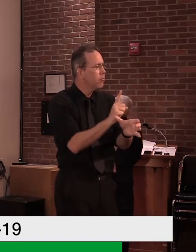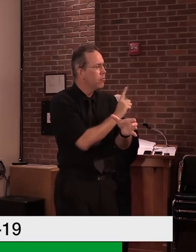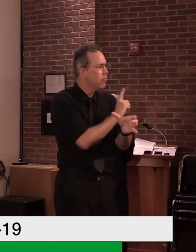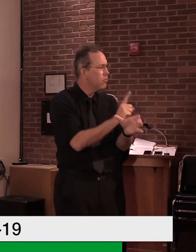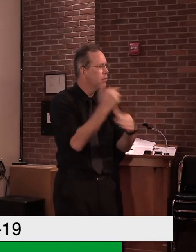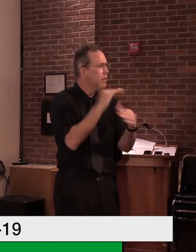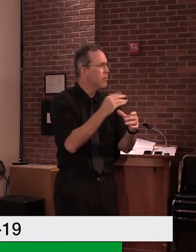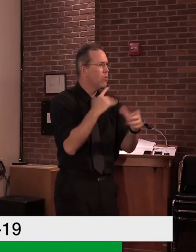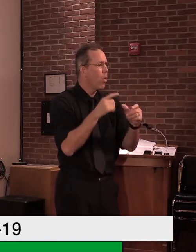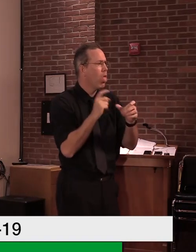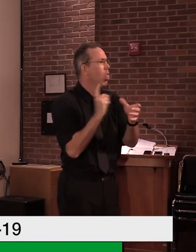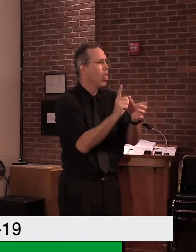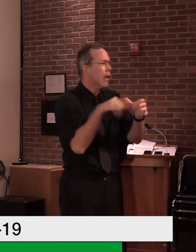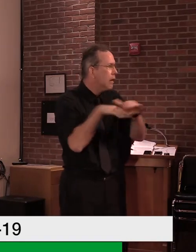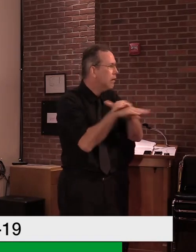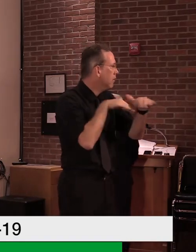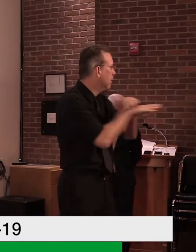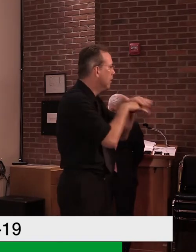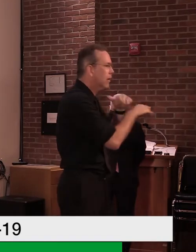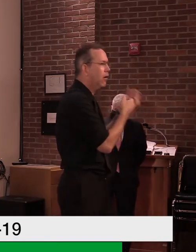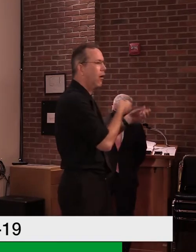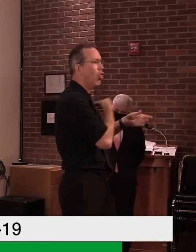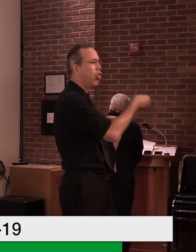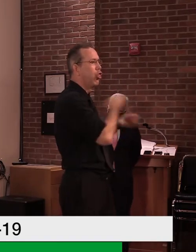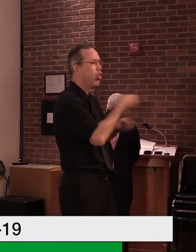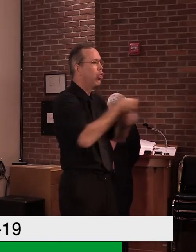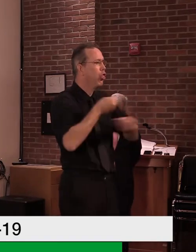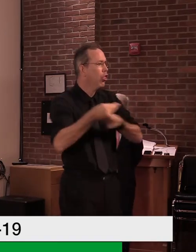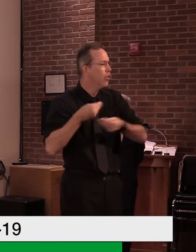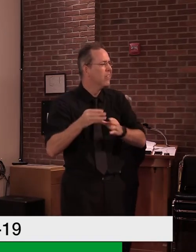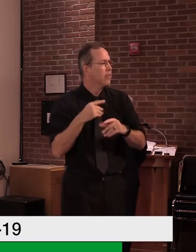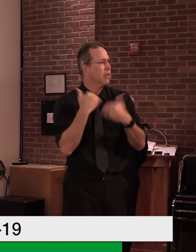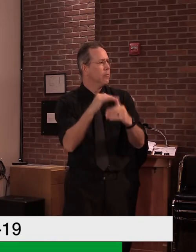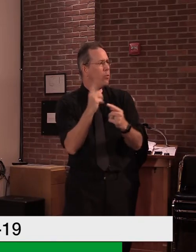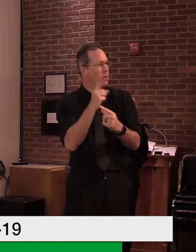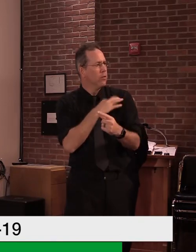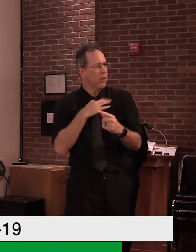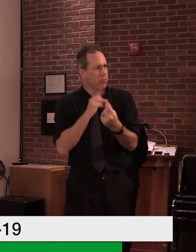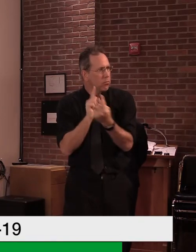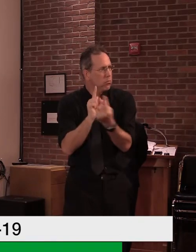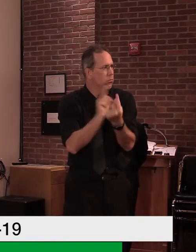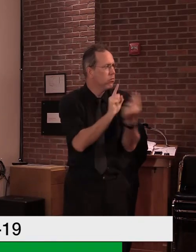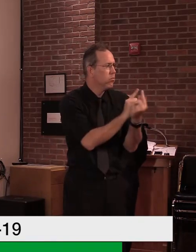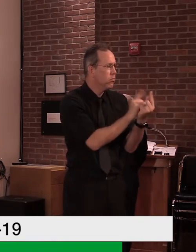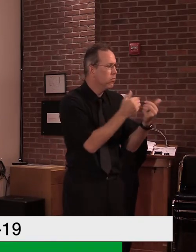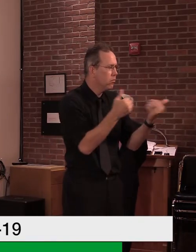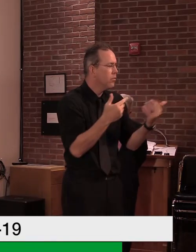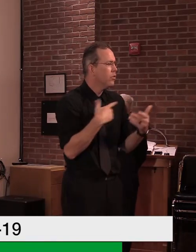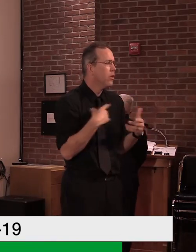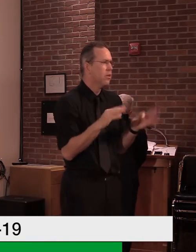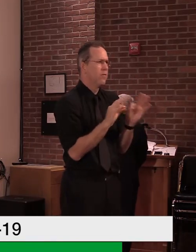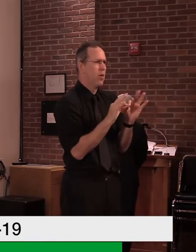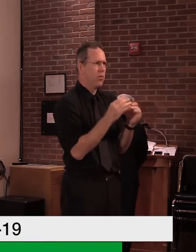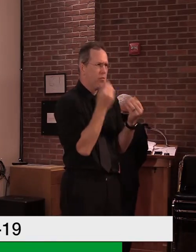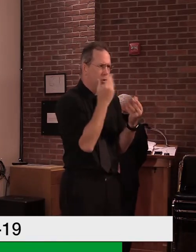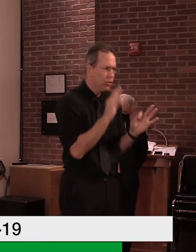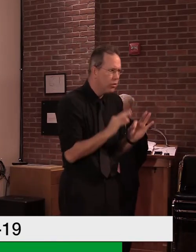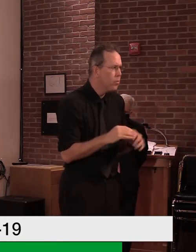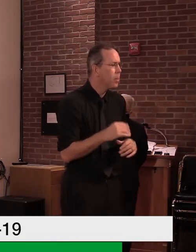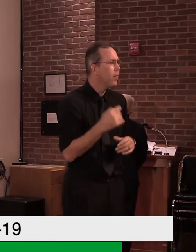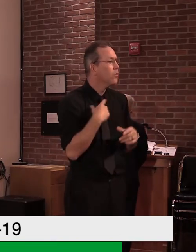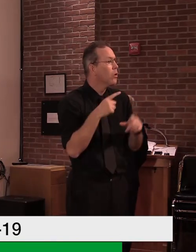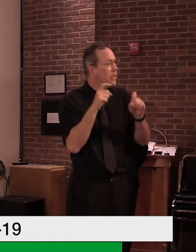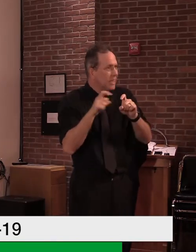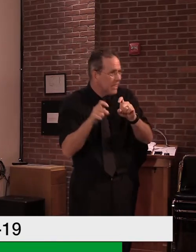et cetera. So they can be very valuable. Less valuable if you're just trying to generally screen a bunch of people who don't